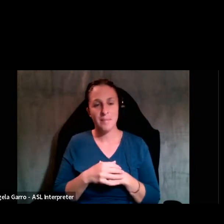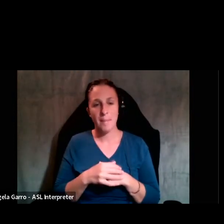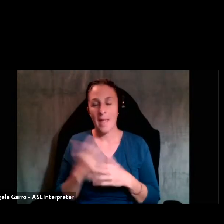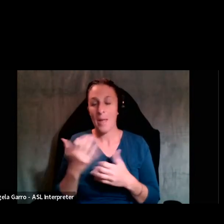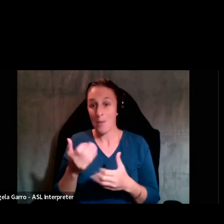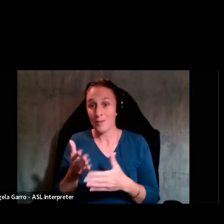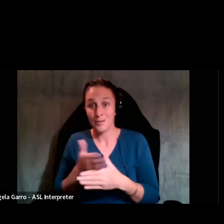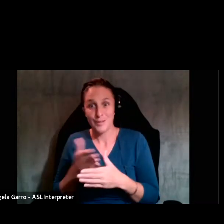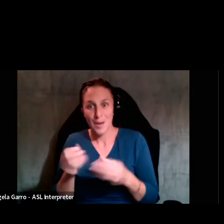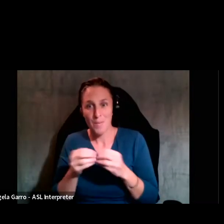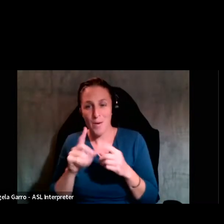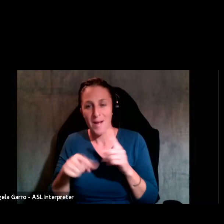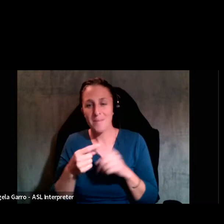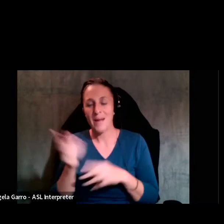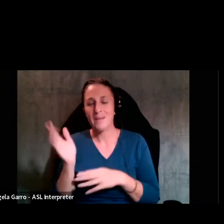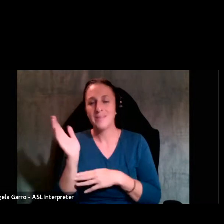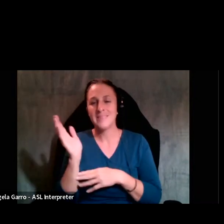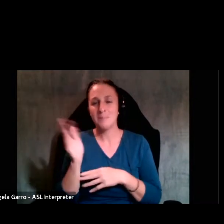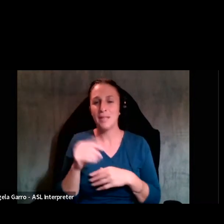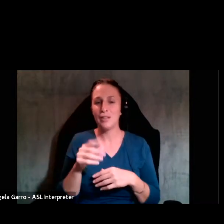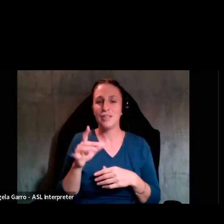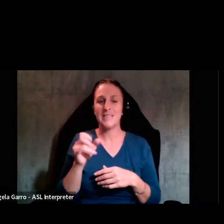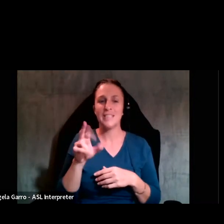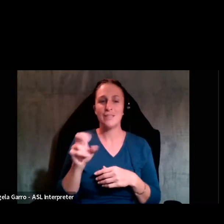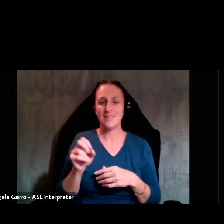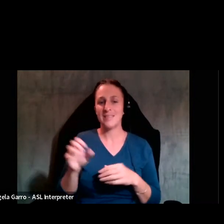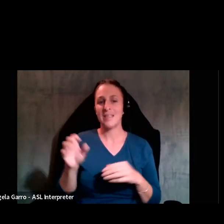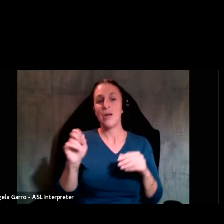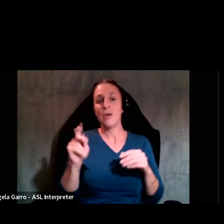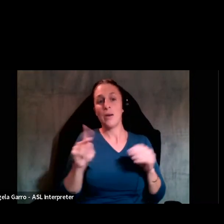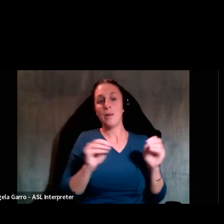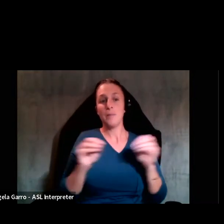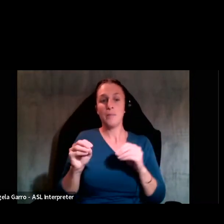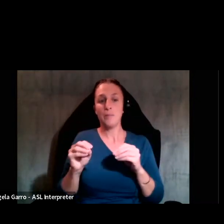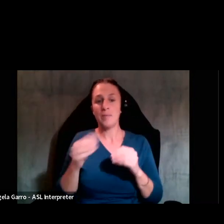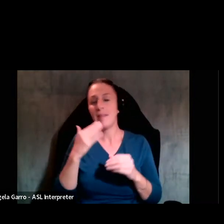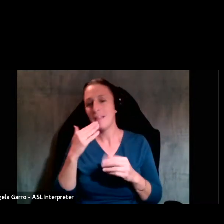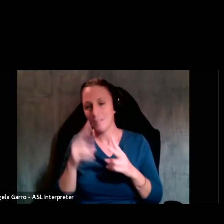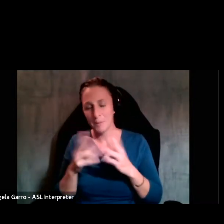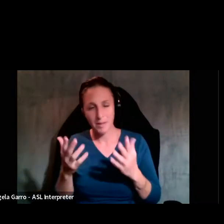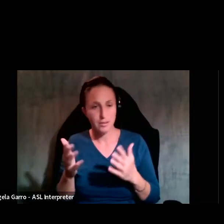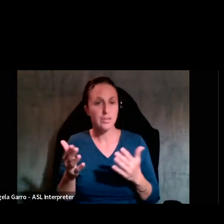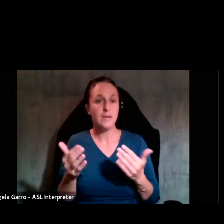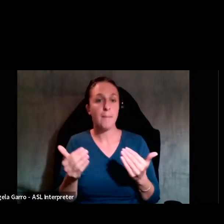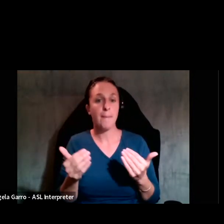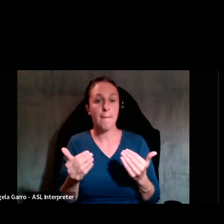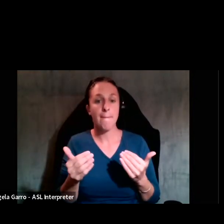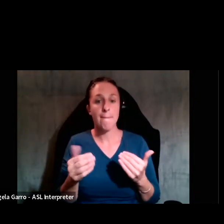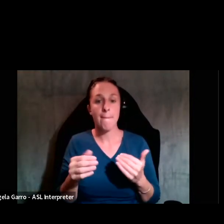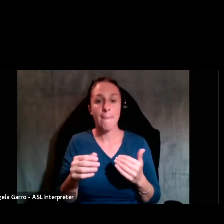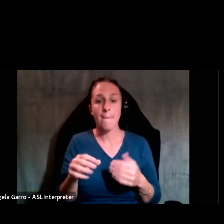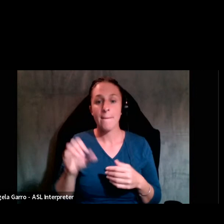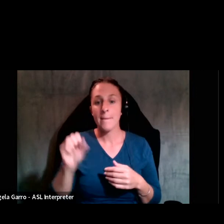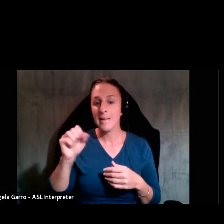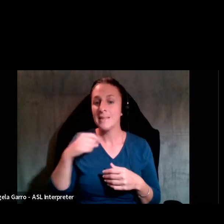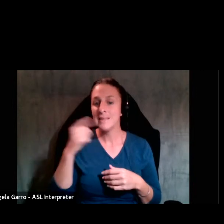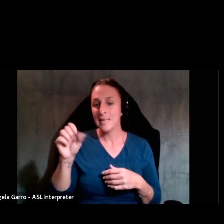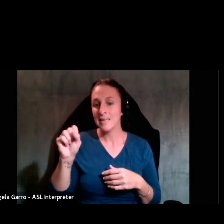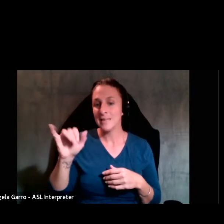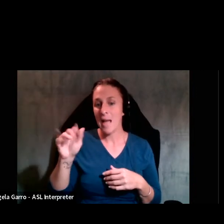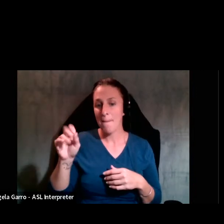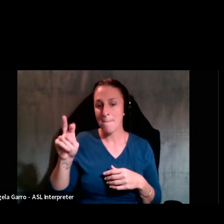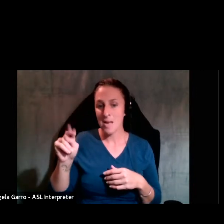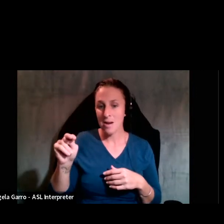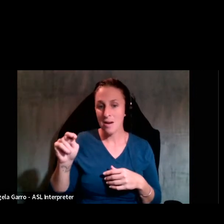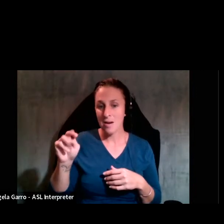about to. Yeah, okay. But thank you very much. All right, moving on, and please tell Simon Mazzola hi on your committee for